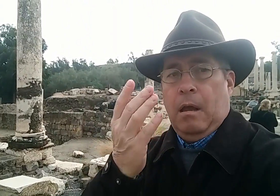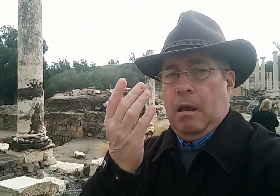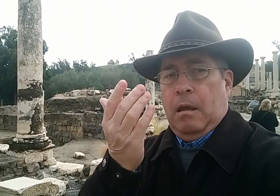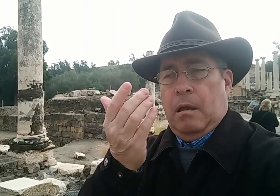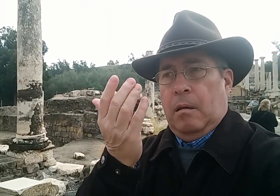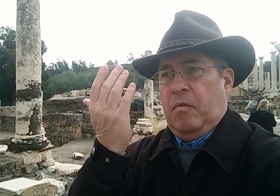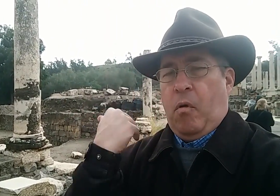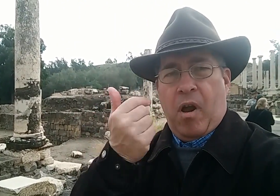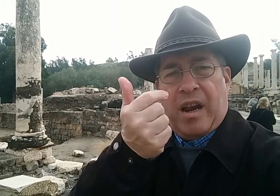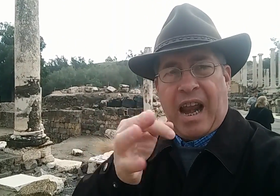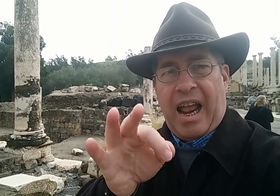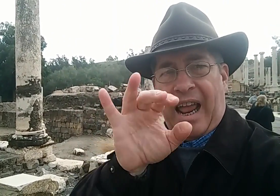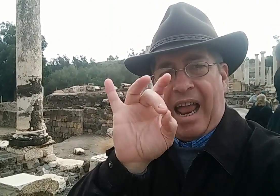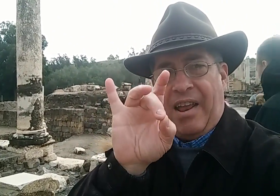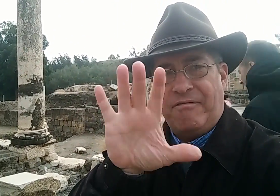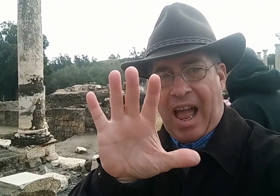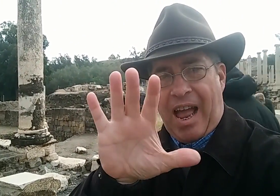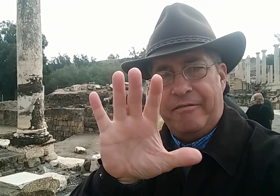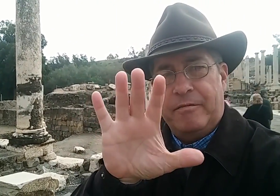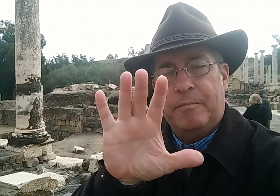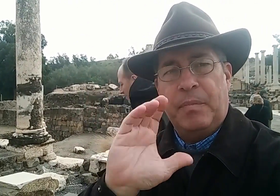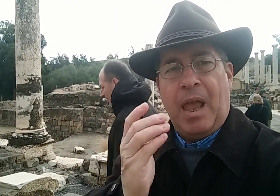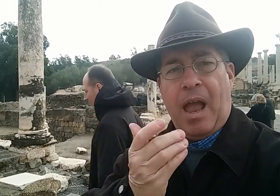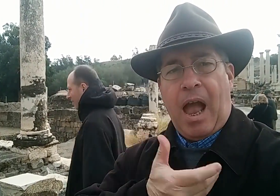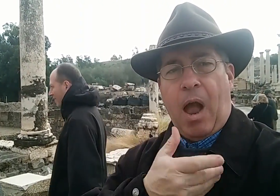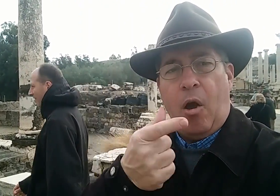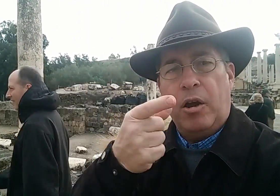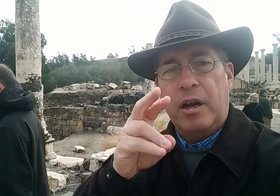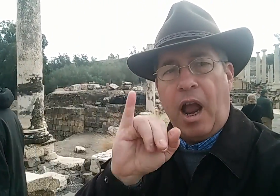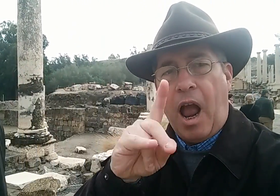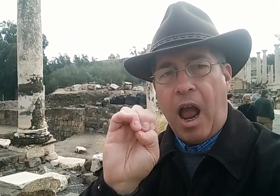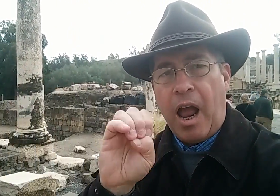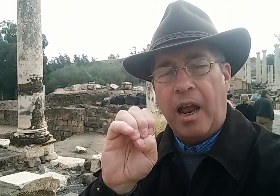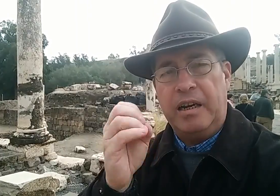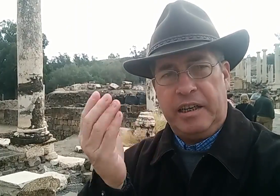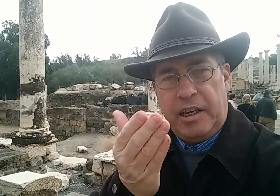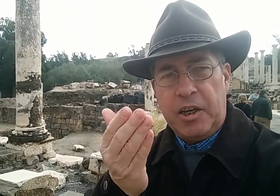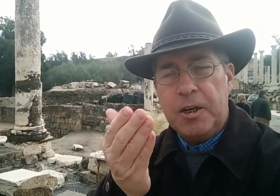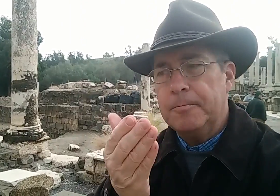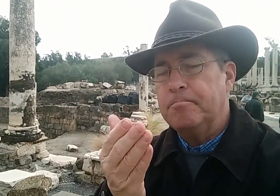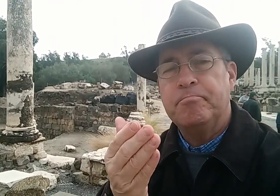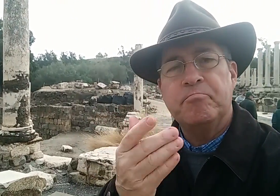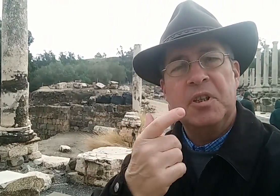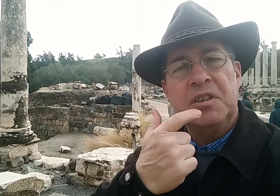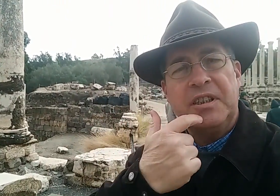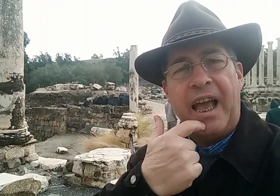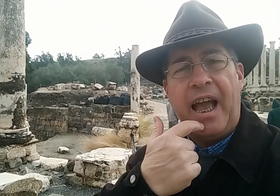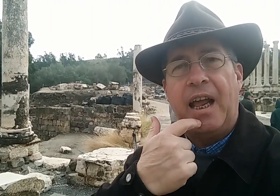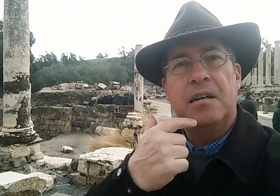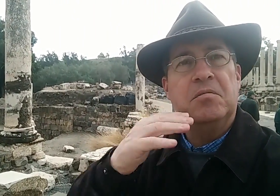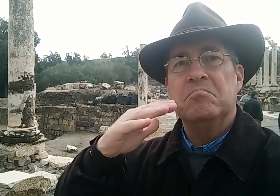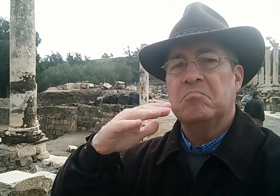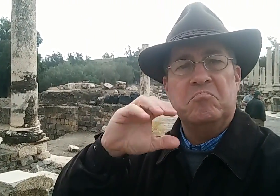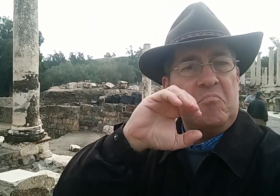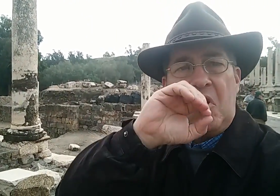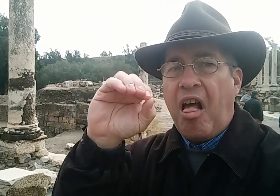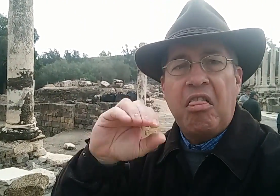of this? Well, in about 1985, around that time, our guide was here. He said that there